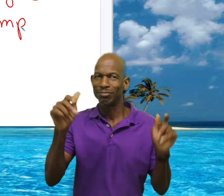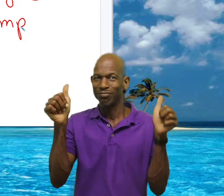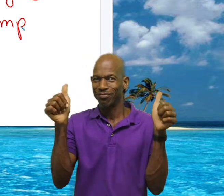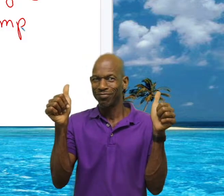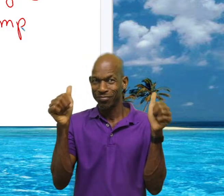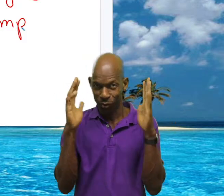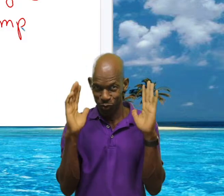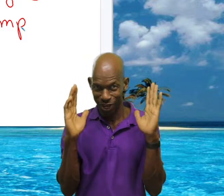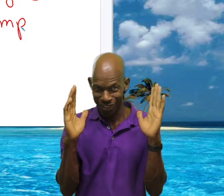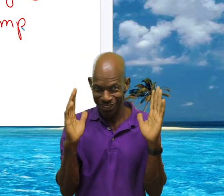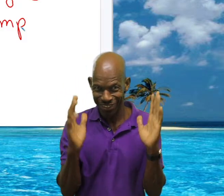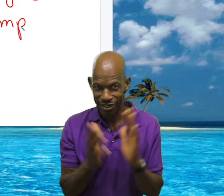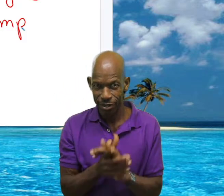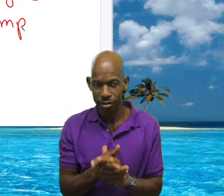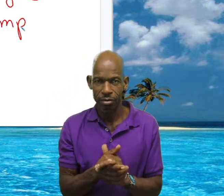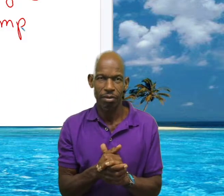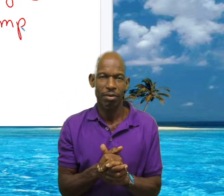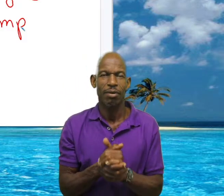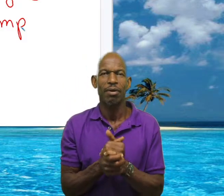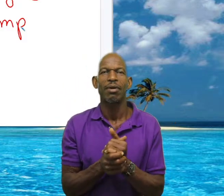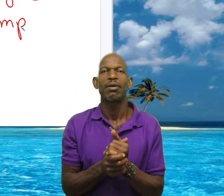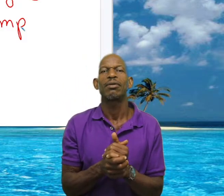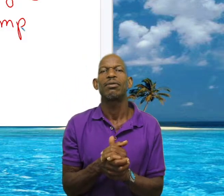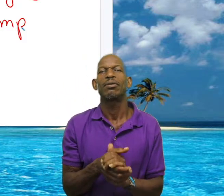Avril, Rebecca, Selwyn,